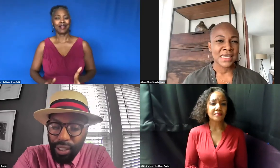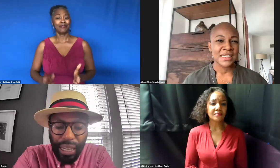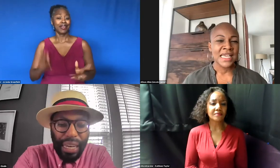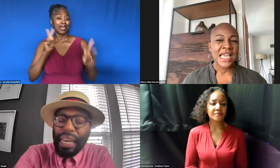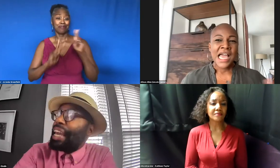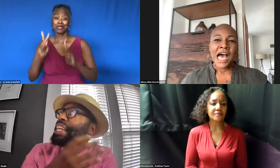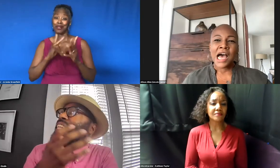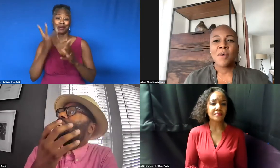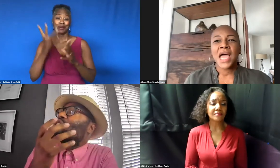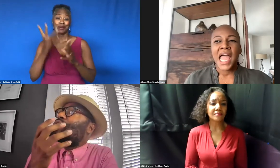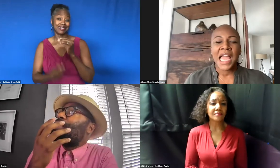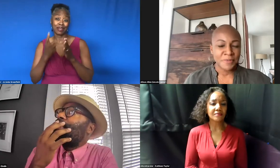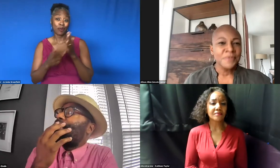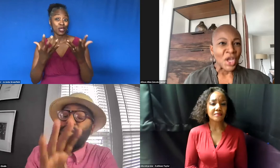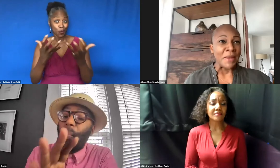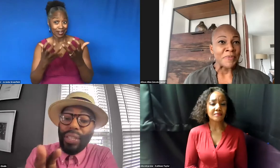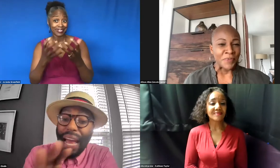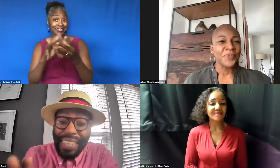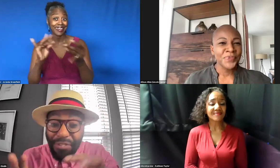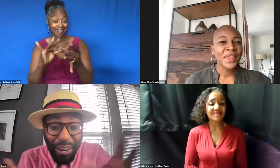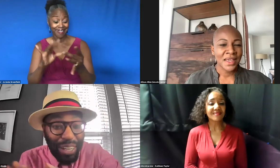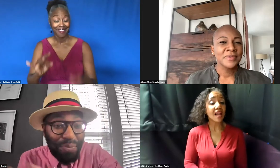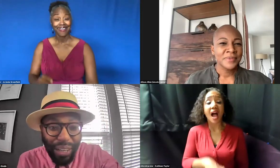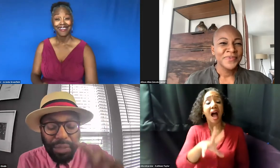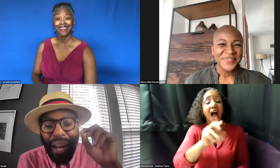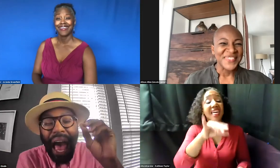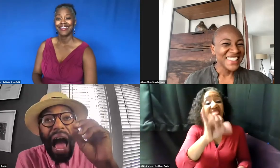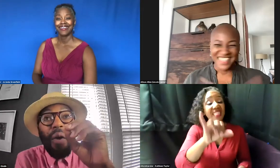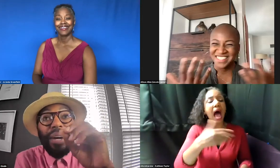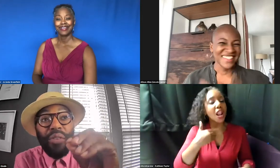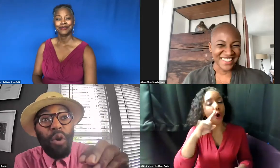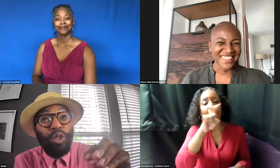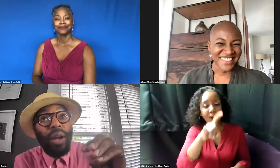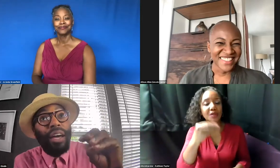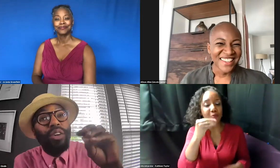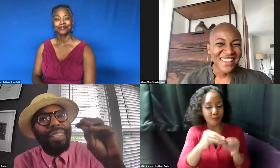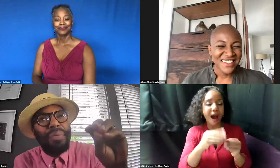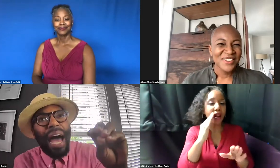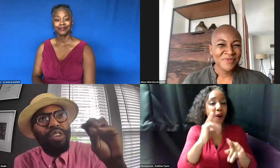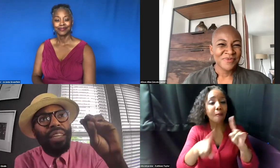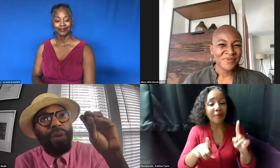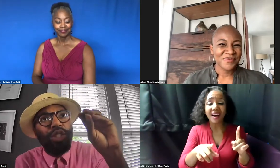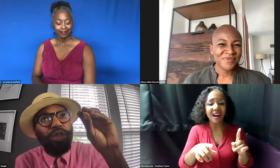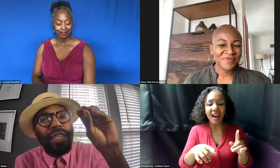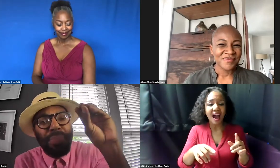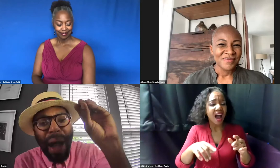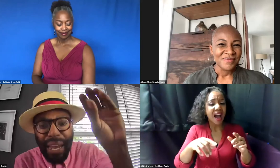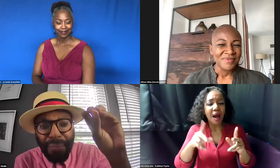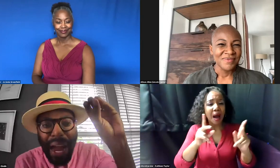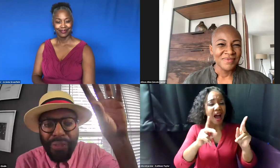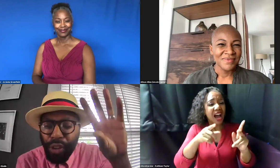you're trying to say. That's so brilliant. I just have to. I know there's more questions, but I always say to folks who are like, Dr. Emdin, how do you get to be